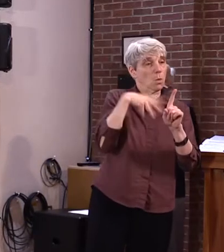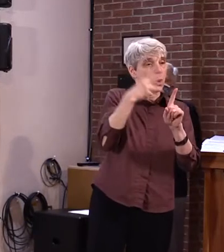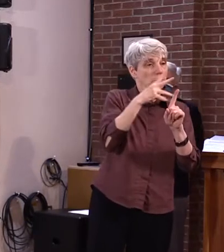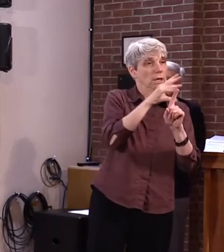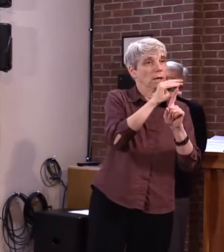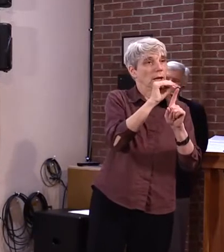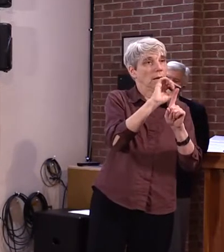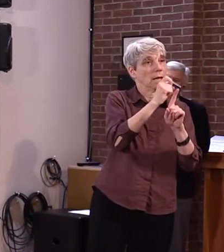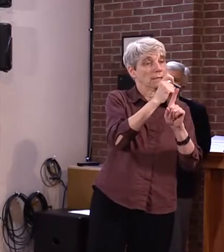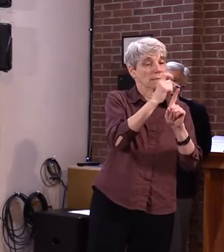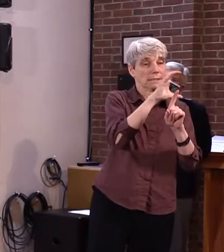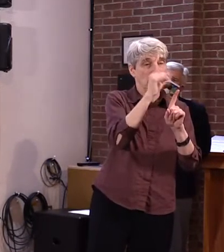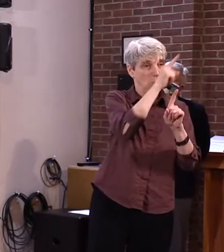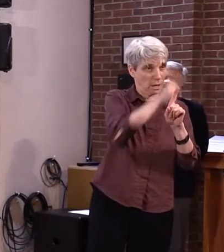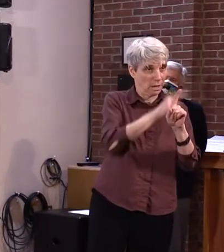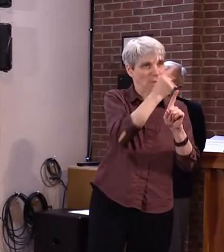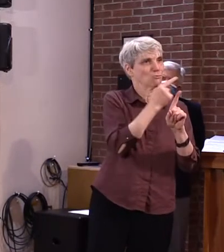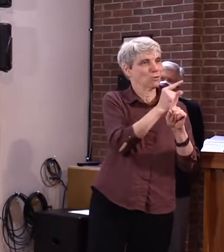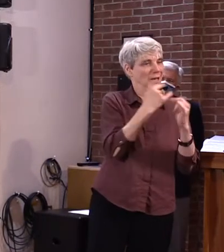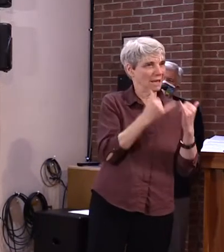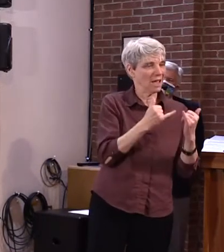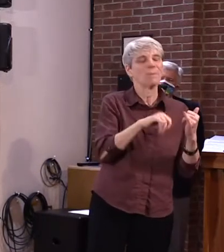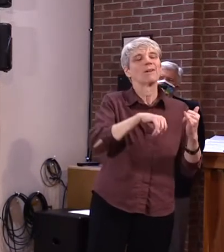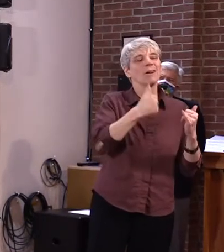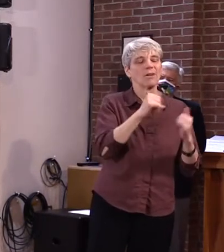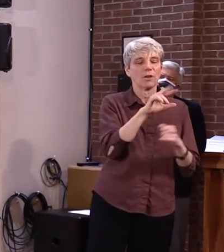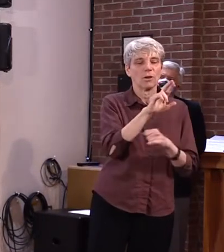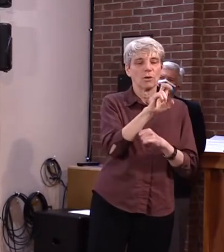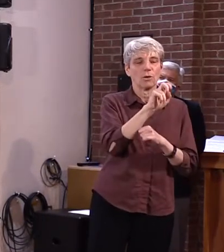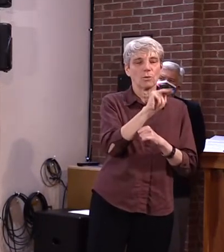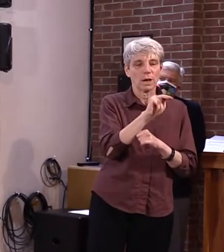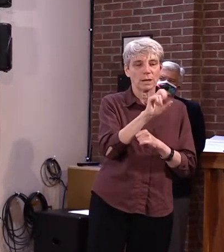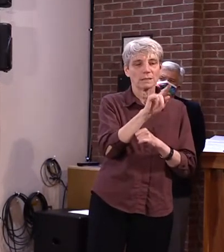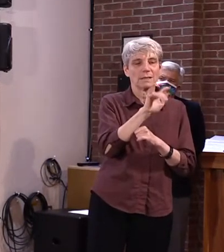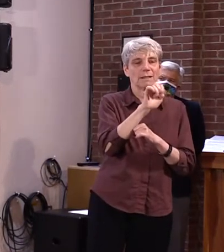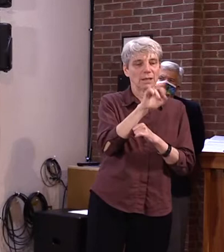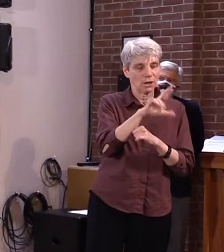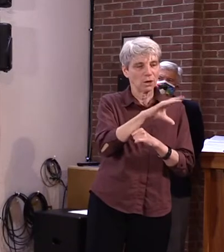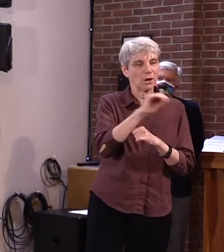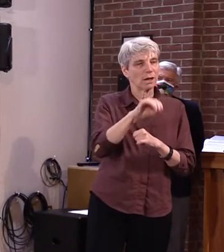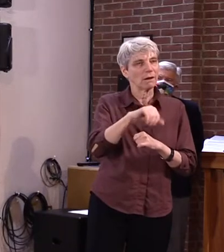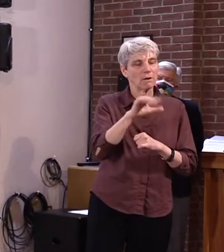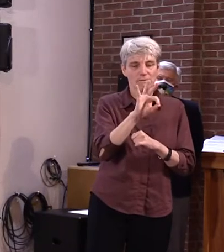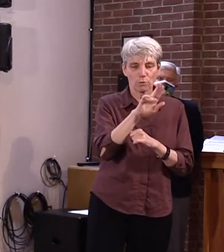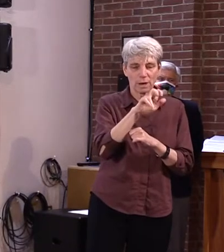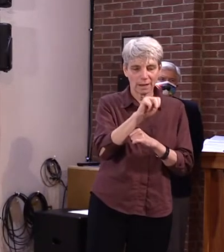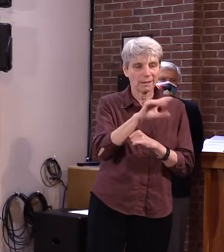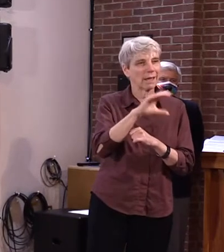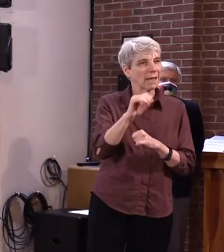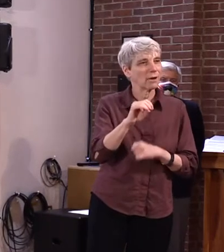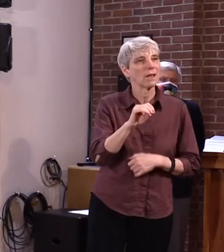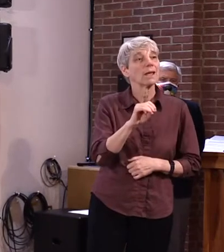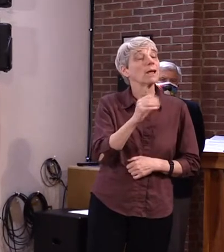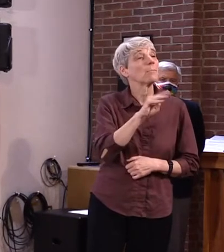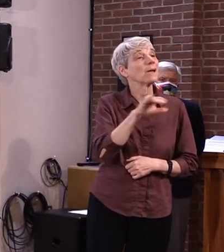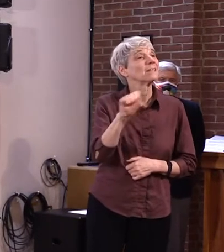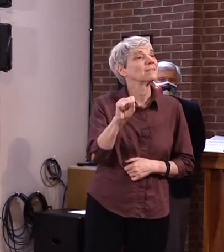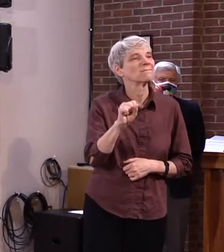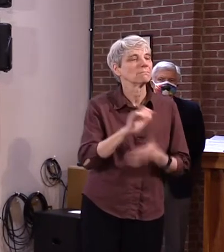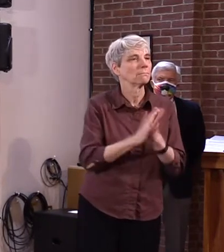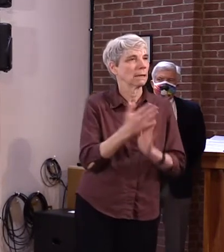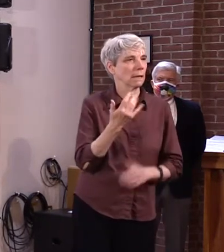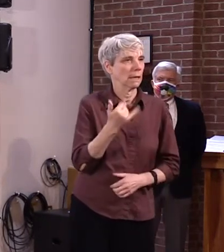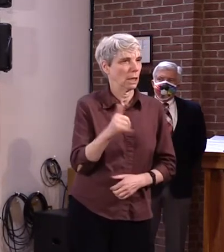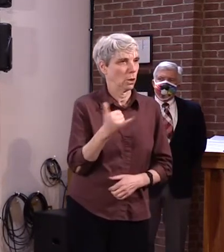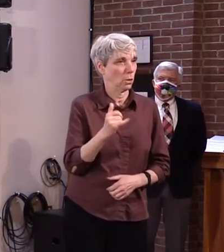other counties in southern Vermont, like Rensselaer County and Franklin County, Massachusetts, flipped back to yellow. So just be mindful if you live in those